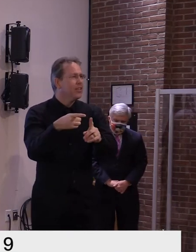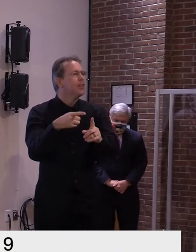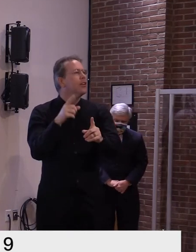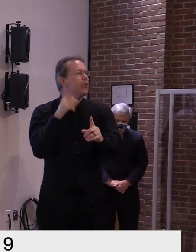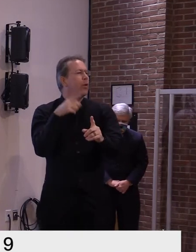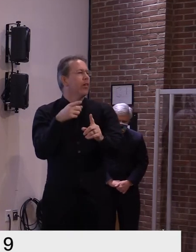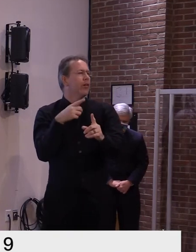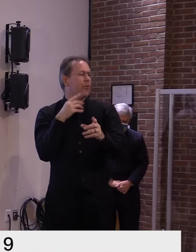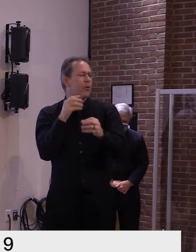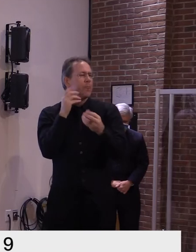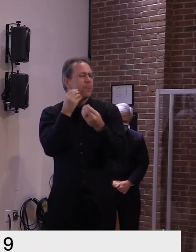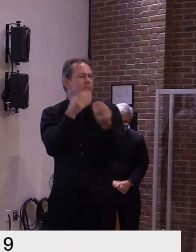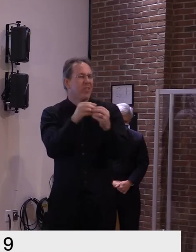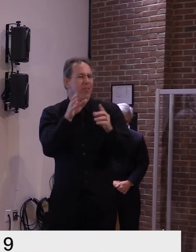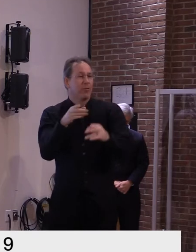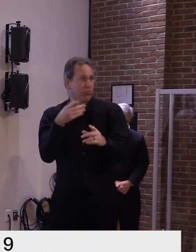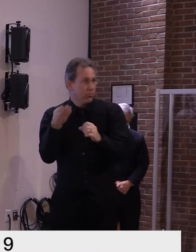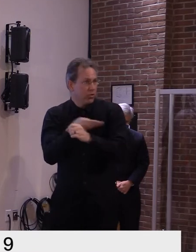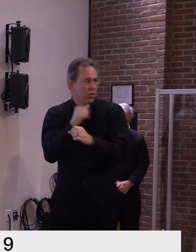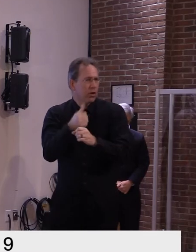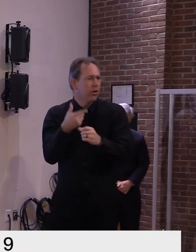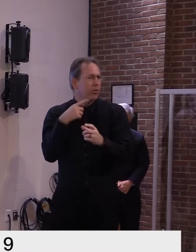All right. Thank you very much. I appreciate it.